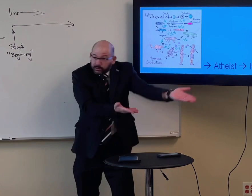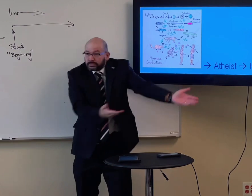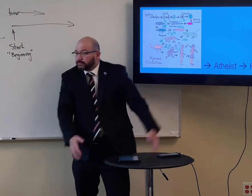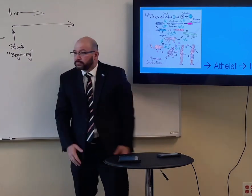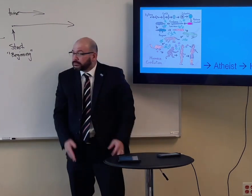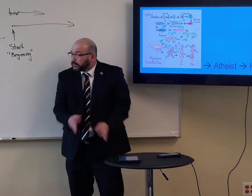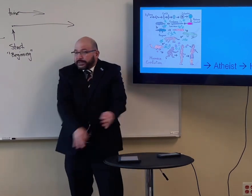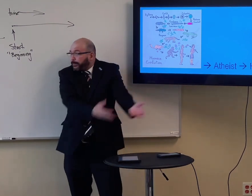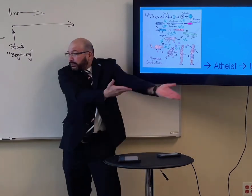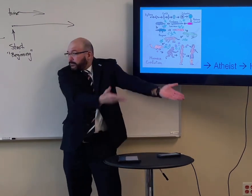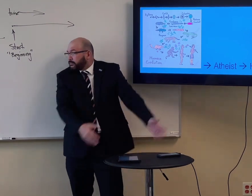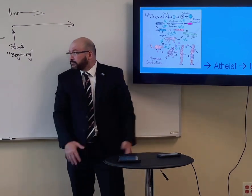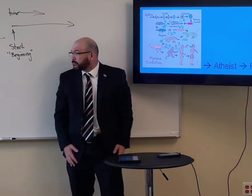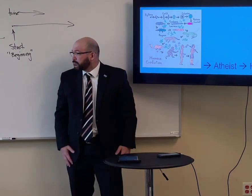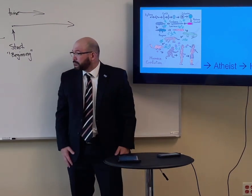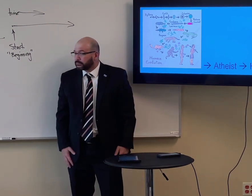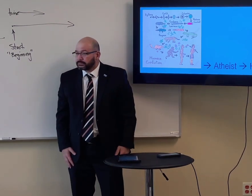That's God's plan. It's very simple.